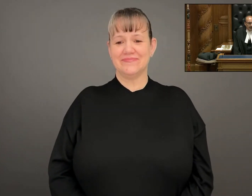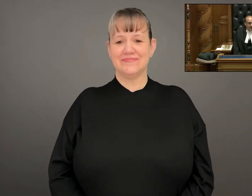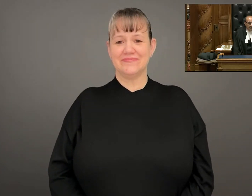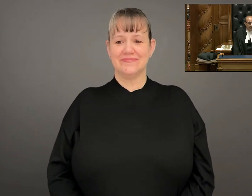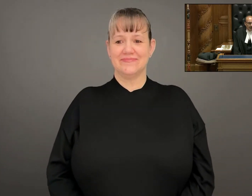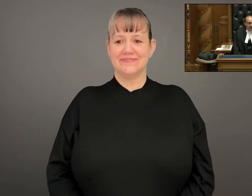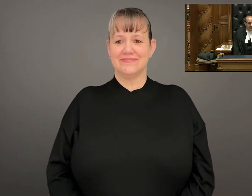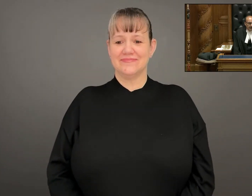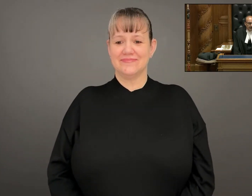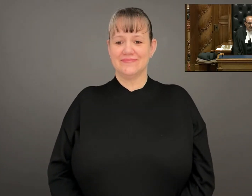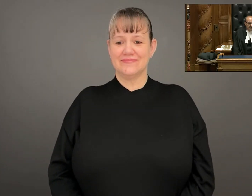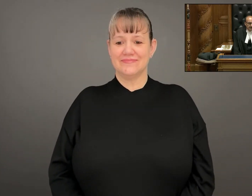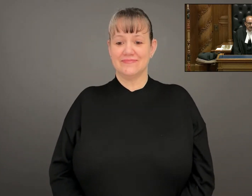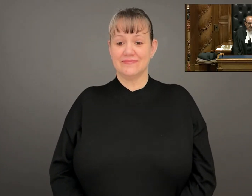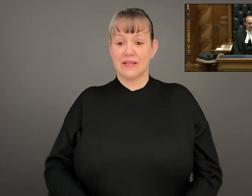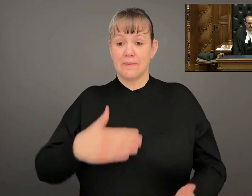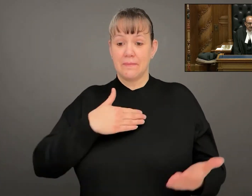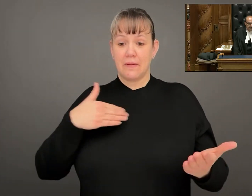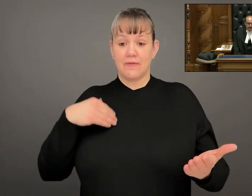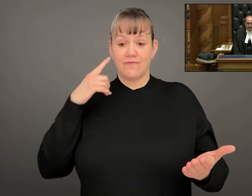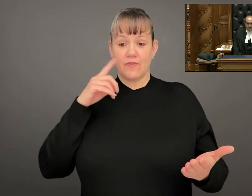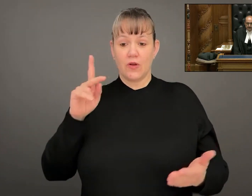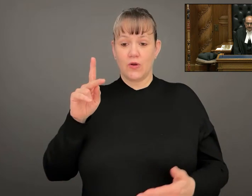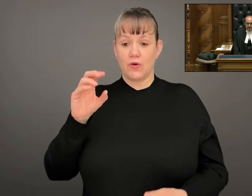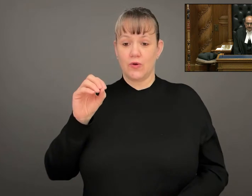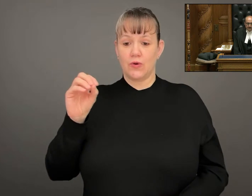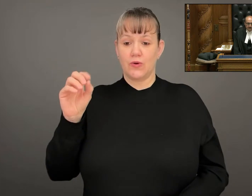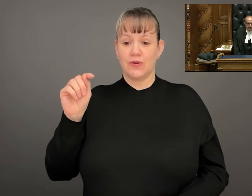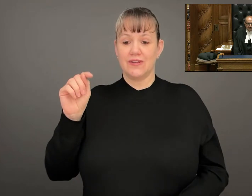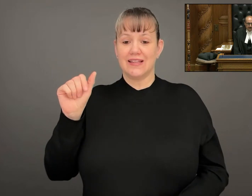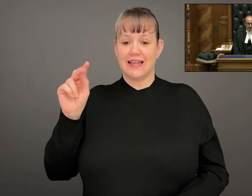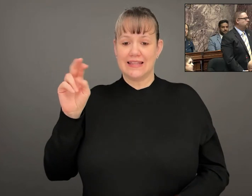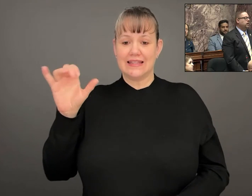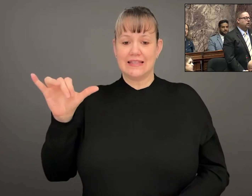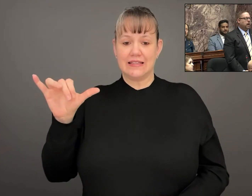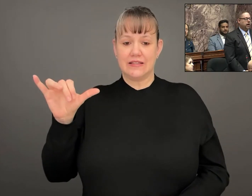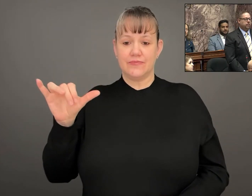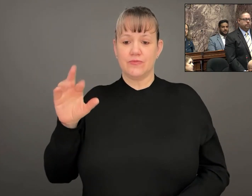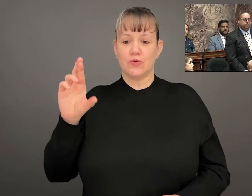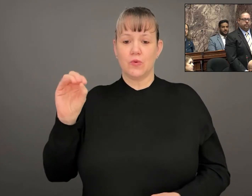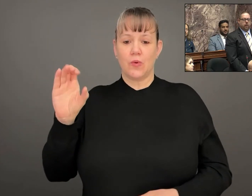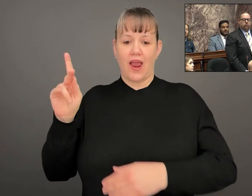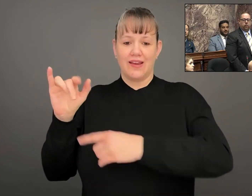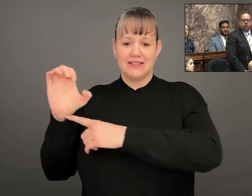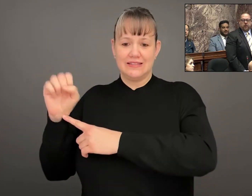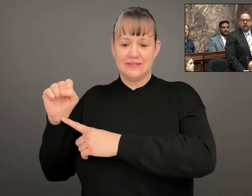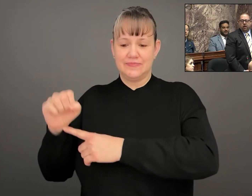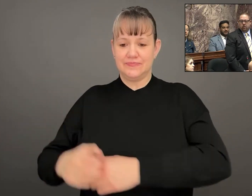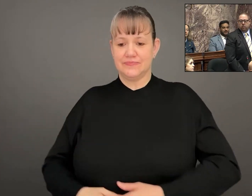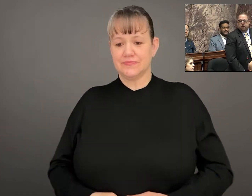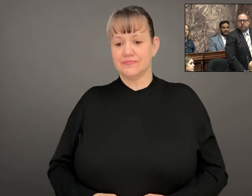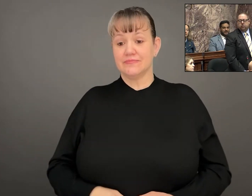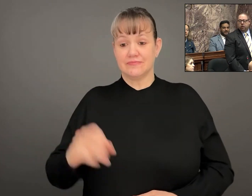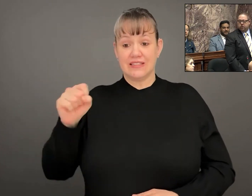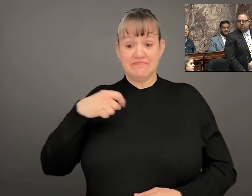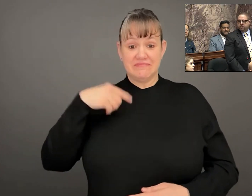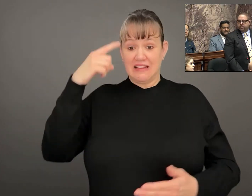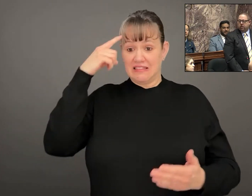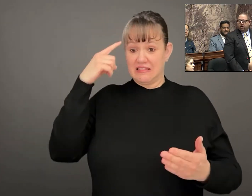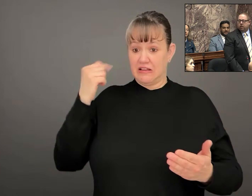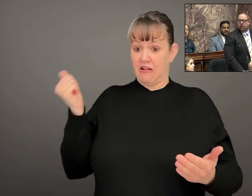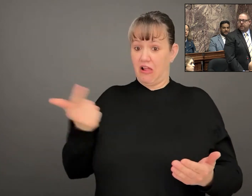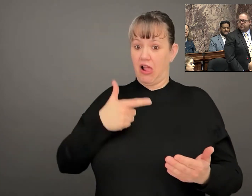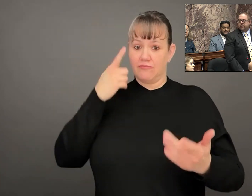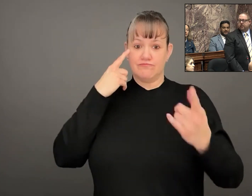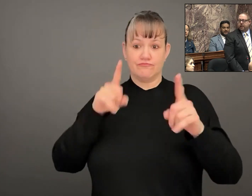Member for Kootenay Rockies. Thank you, Mr. Speaker. I think that all of us would agree that we wouldn't be here or wouldn't be able to do our jobs